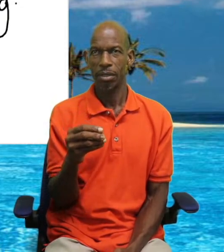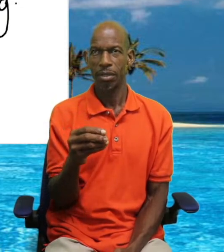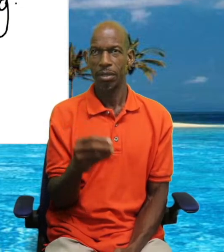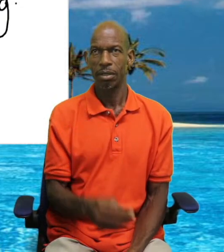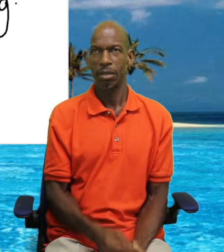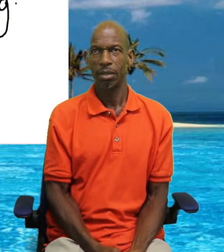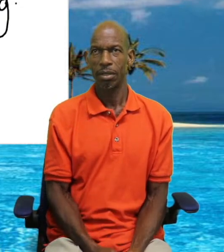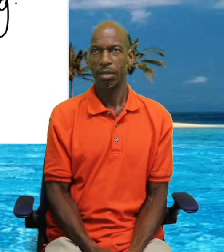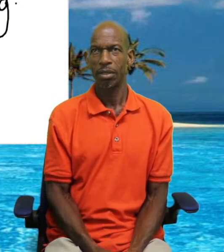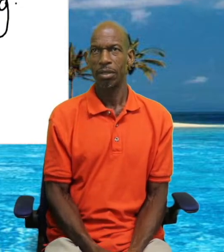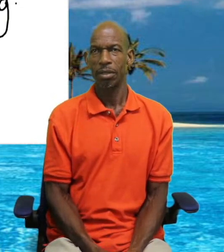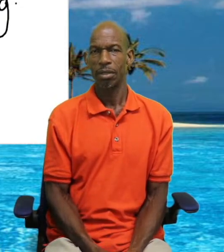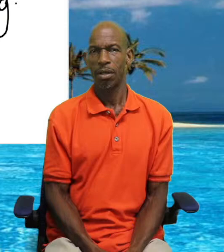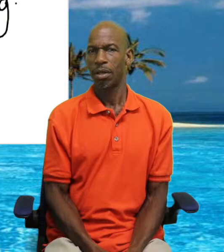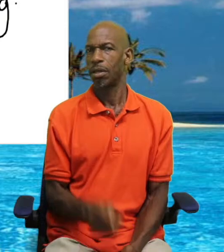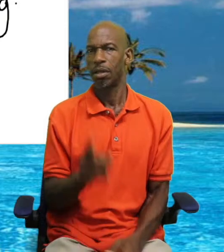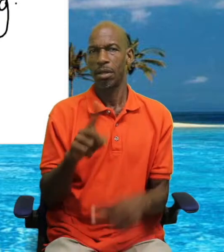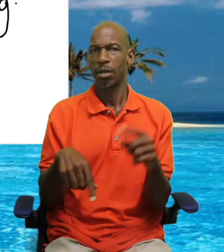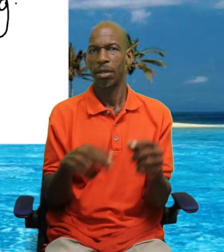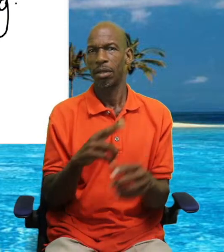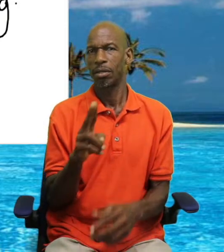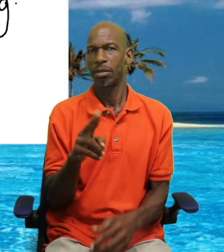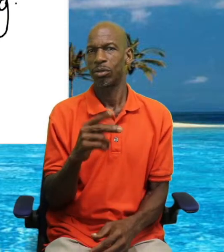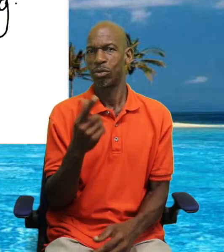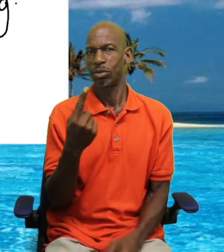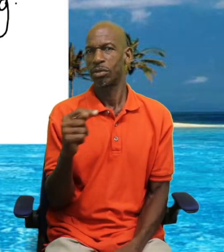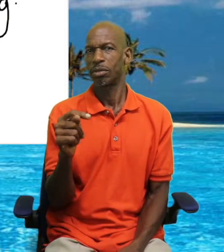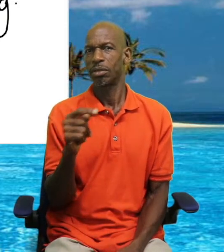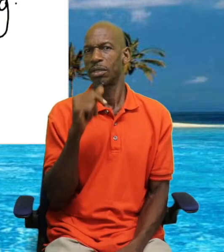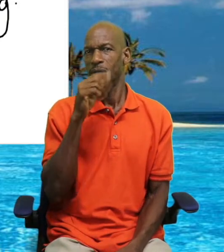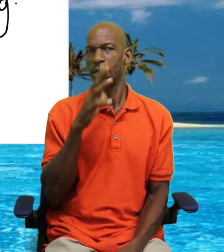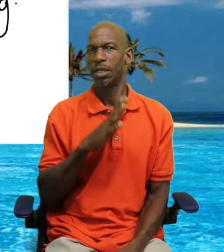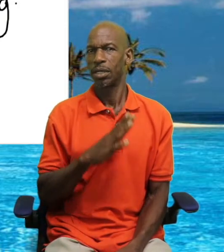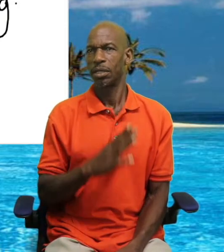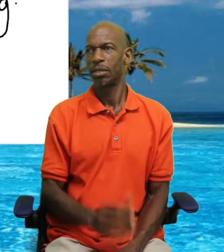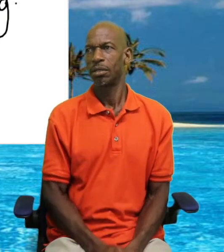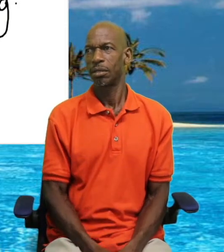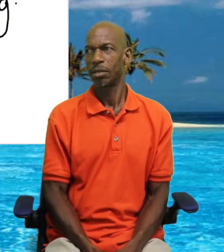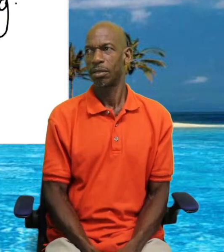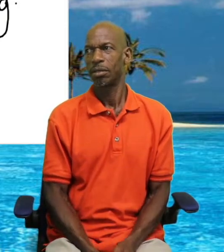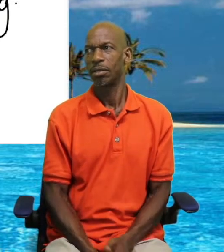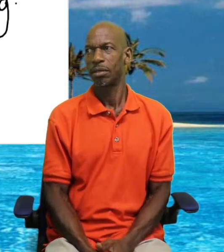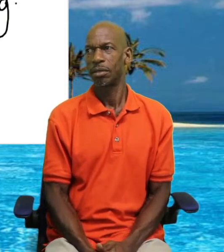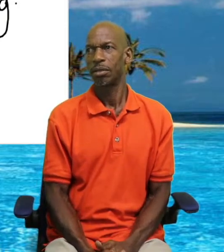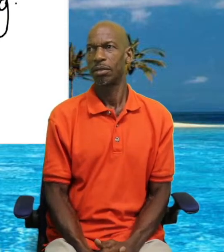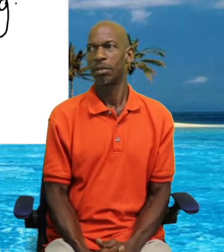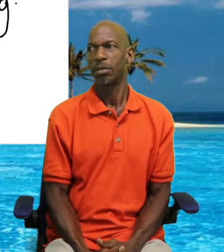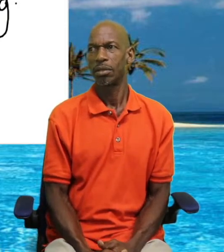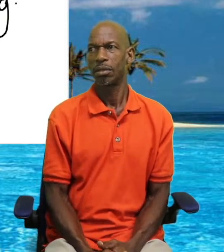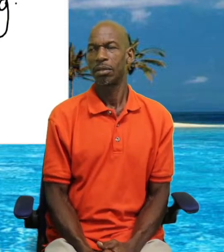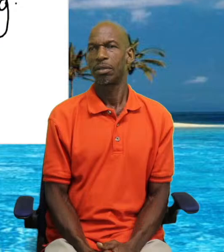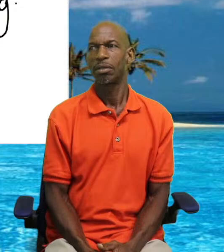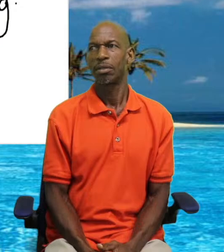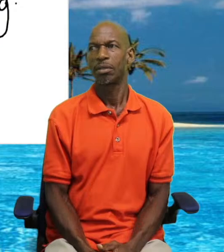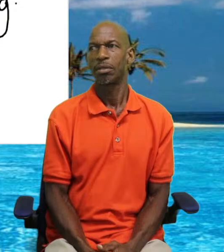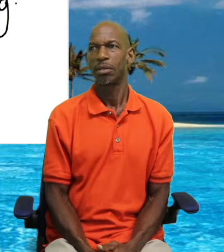No, you can't put the lady. You can't put the lady again. Remember when we have to, what we have to